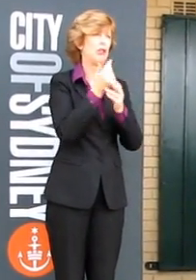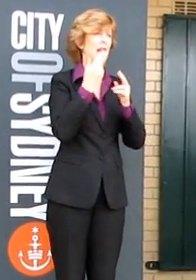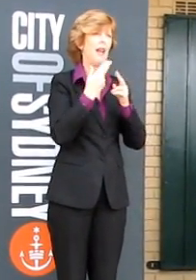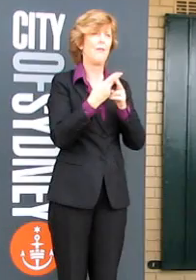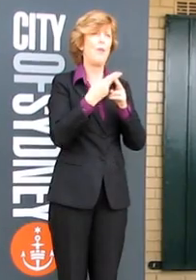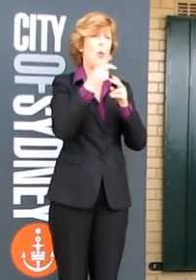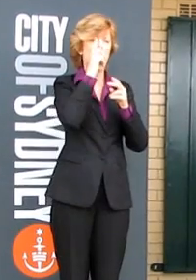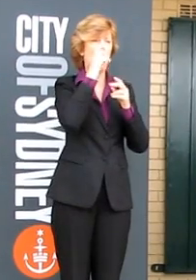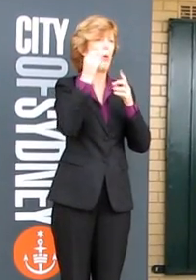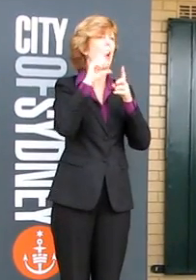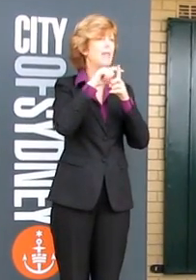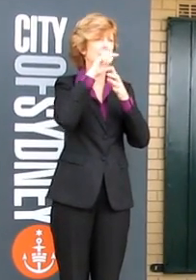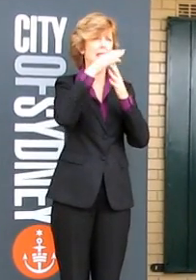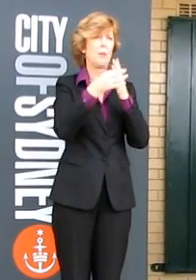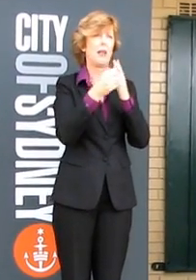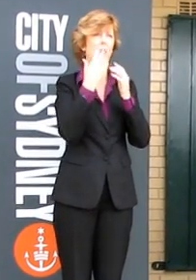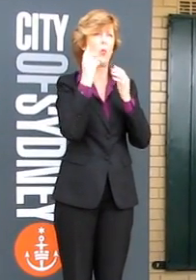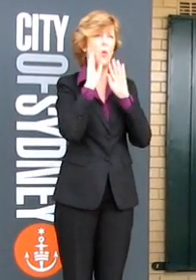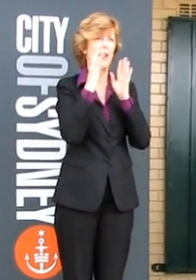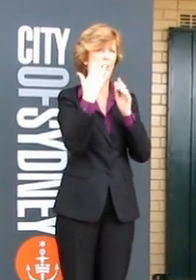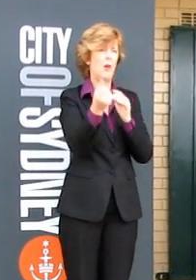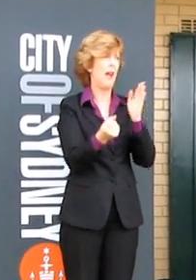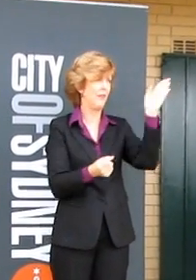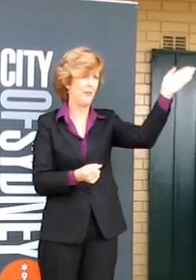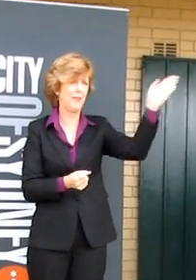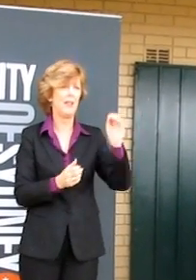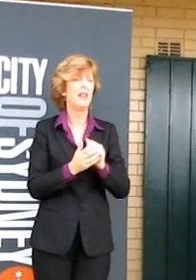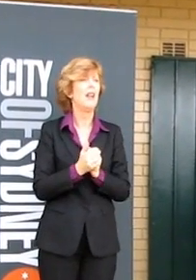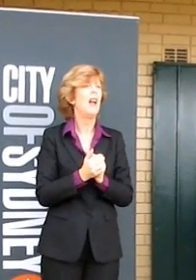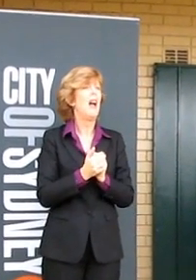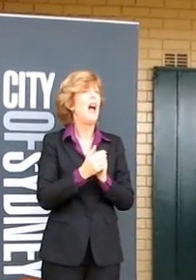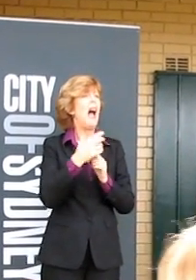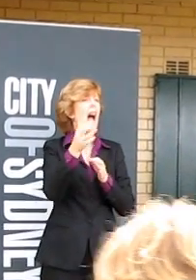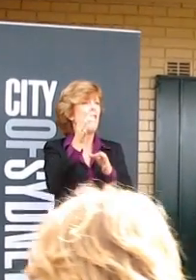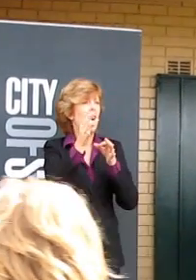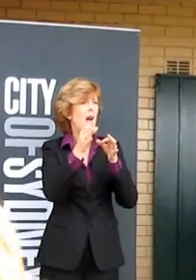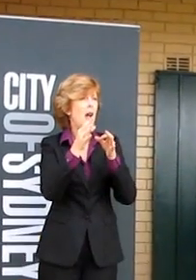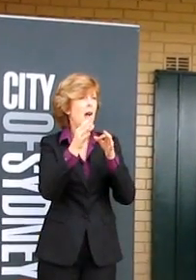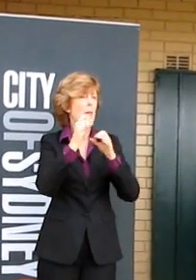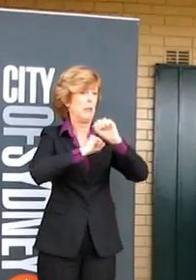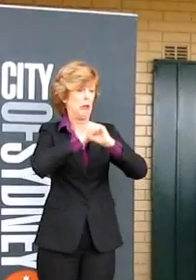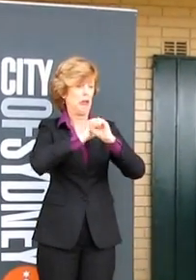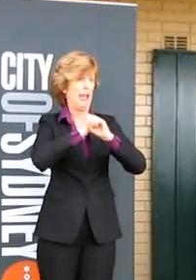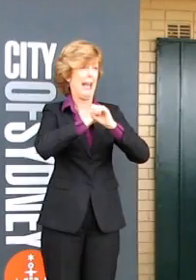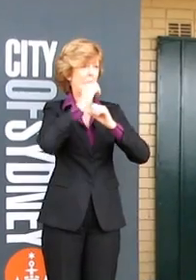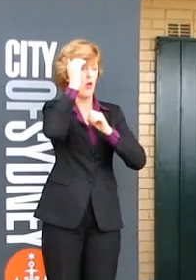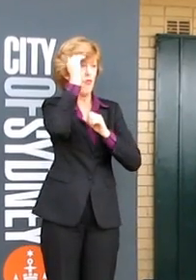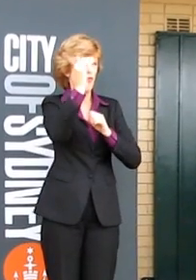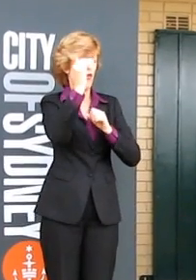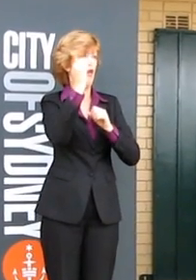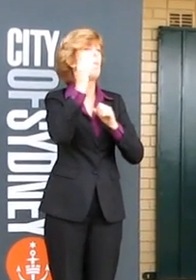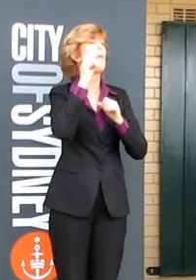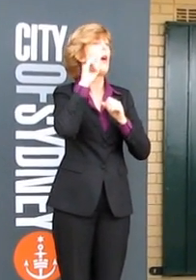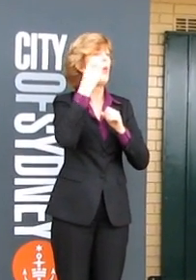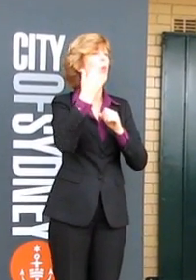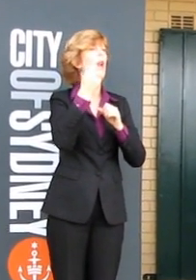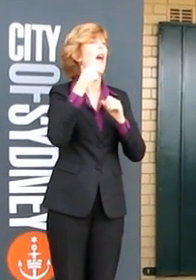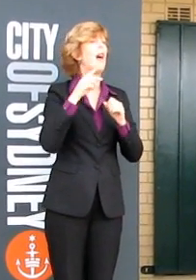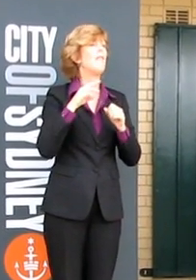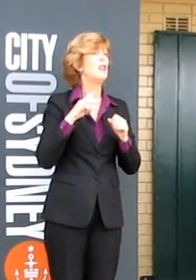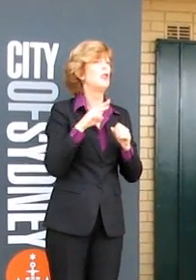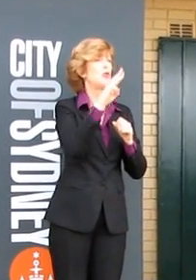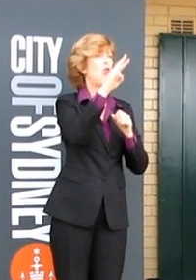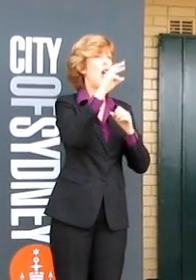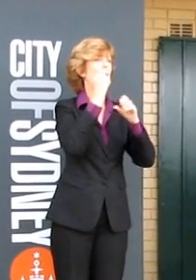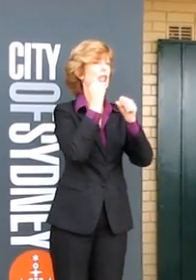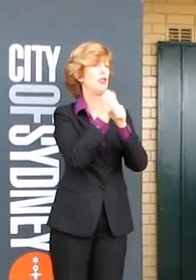some sort of disability. We have a purpose-built plant room, and that's going to accommodate tri-generation, because we